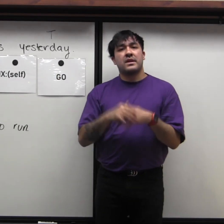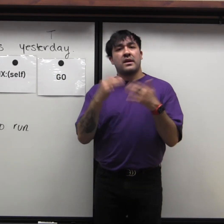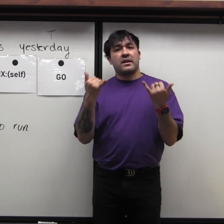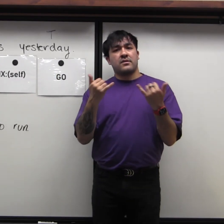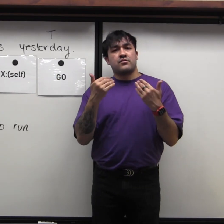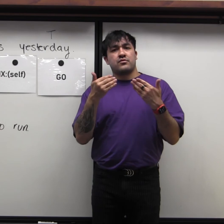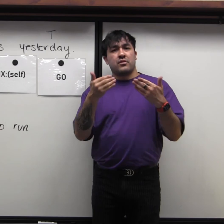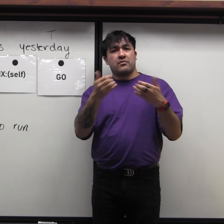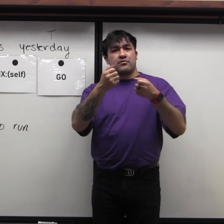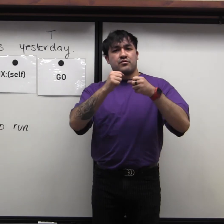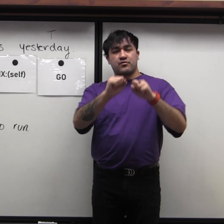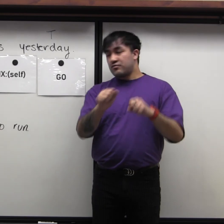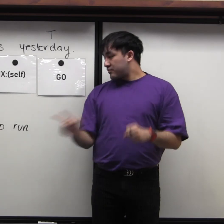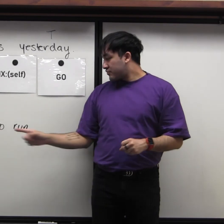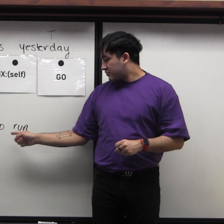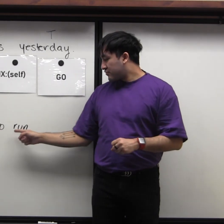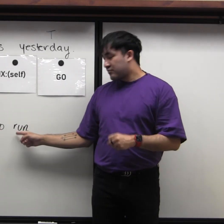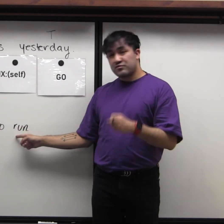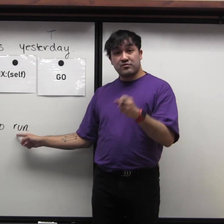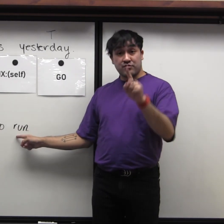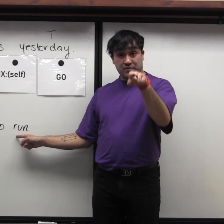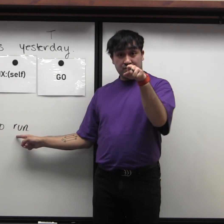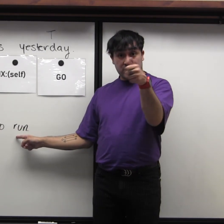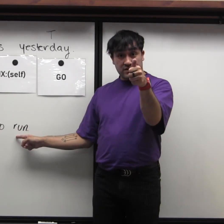Okay. So, now go ahead and try to see if you can do this by